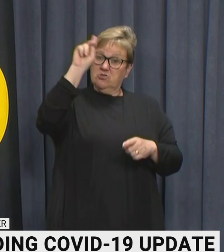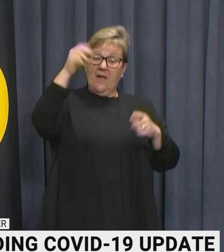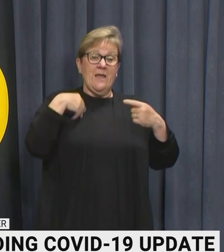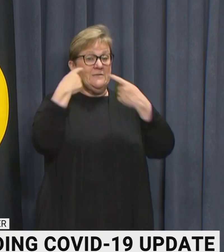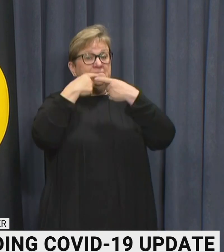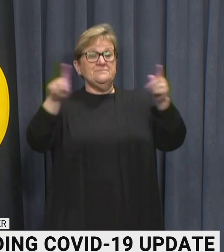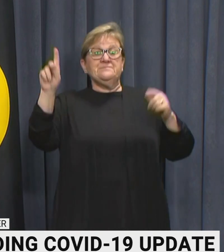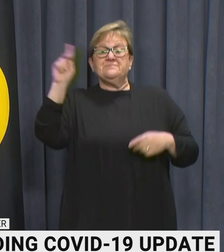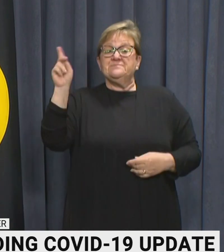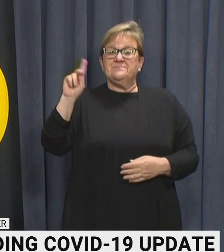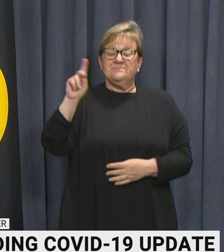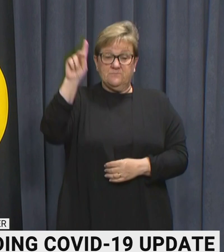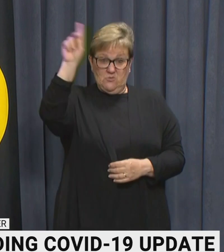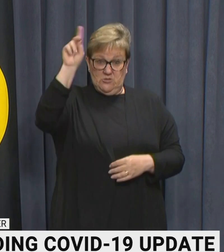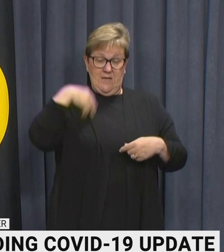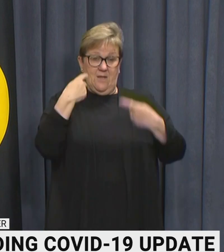announce